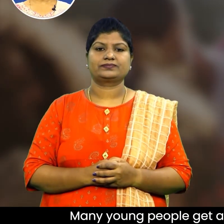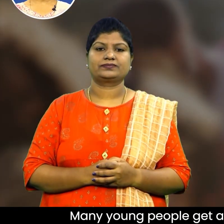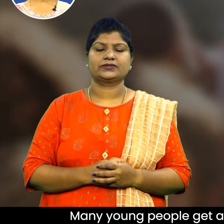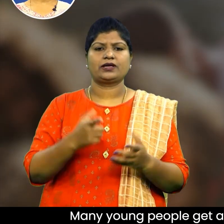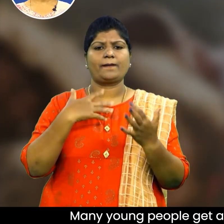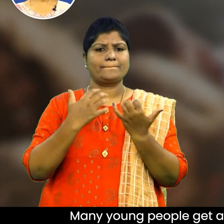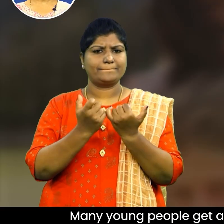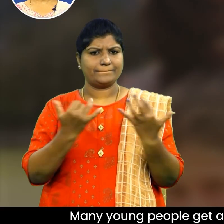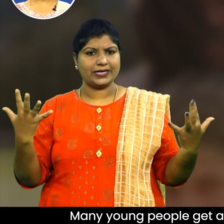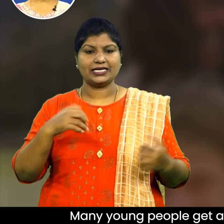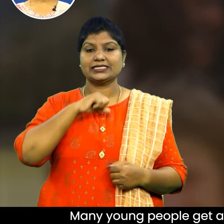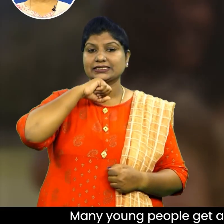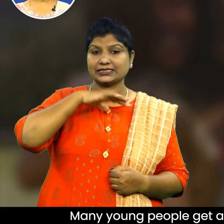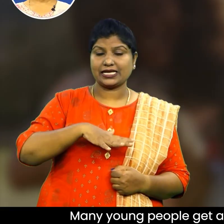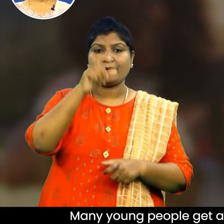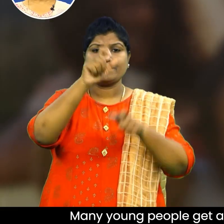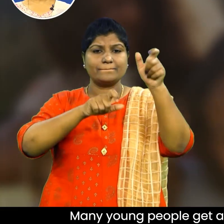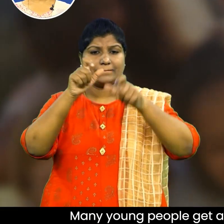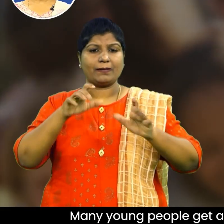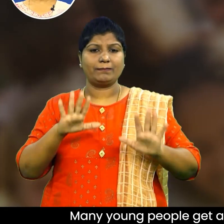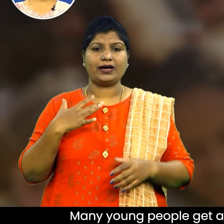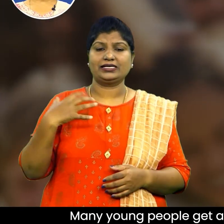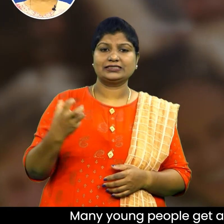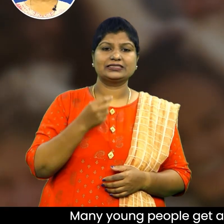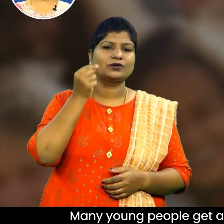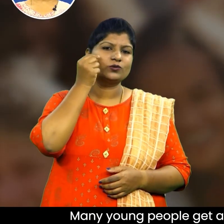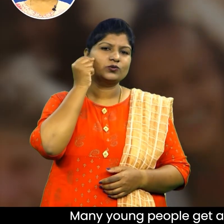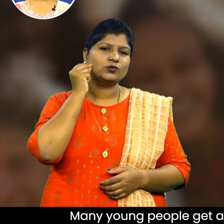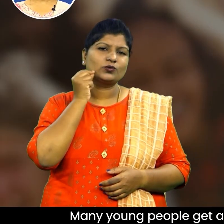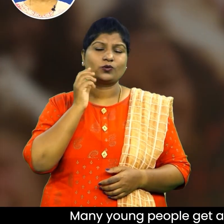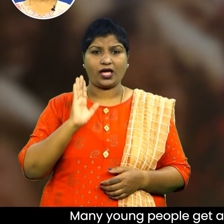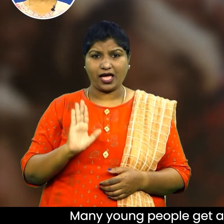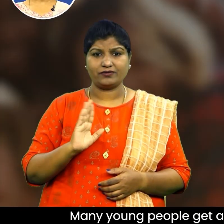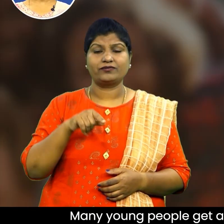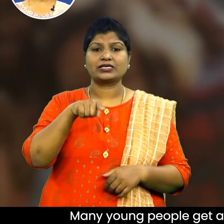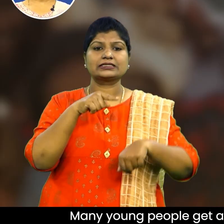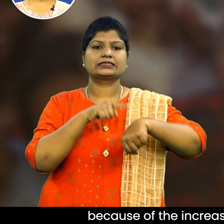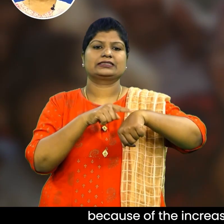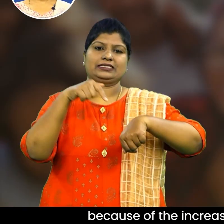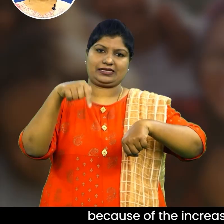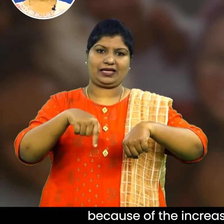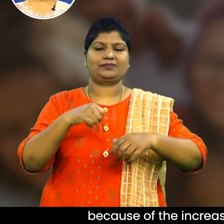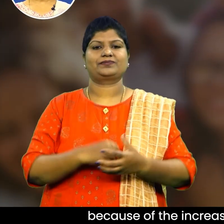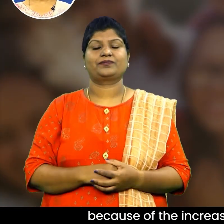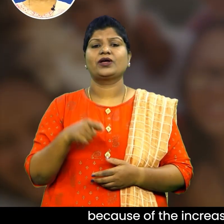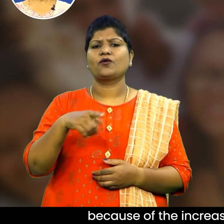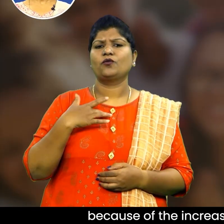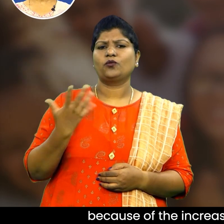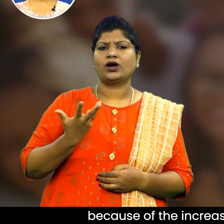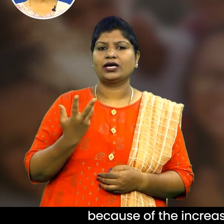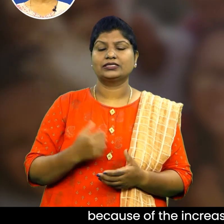Many young people get acne and pimples on the face at this time